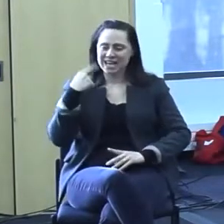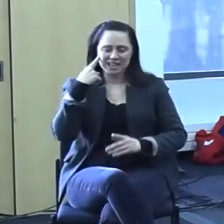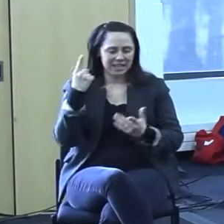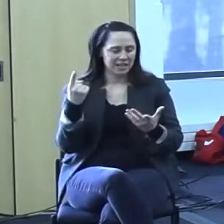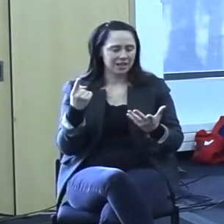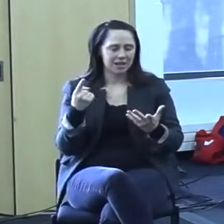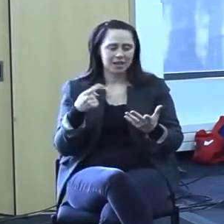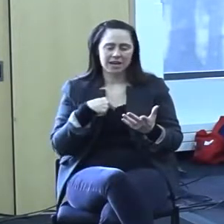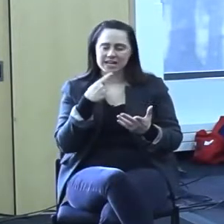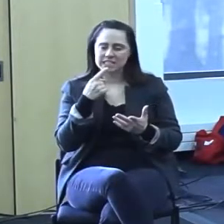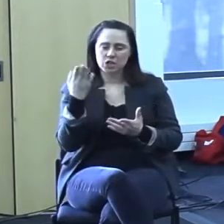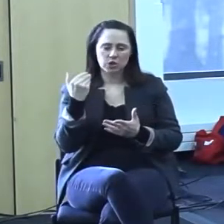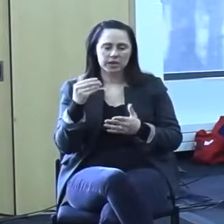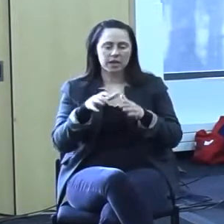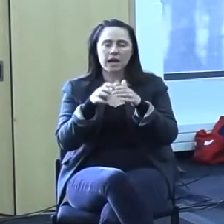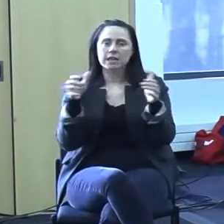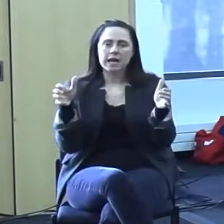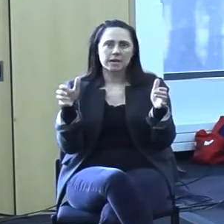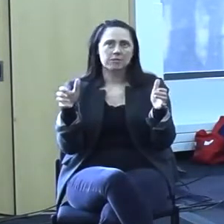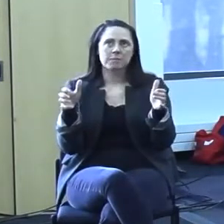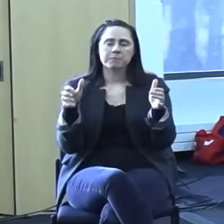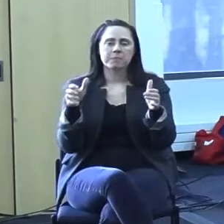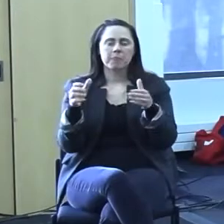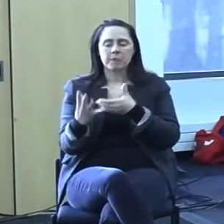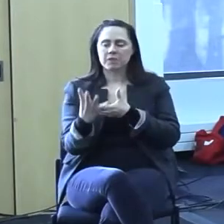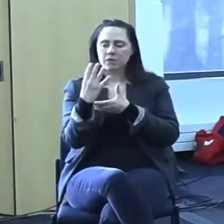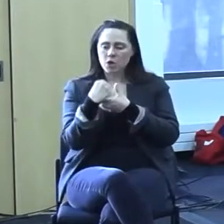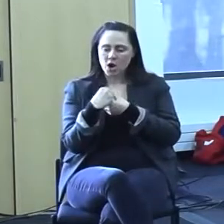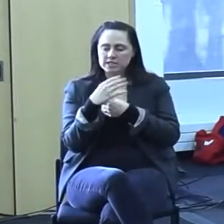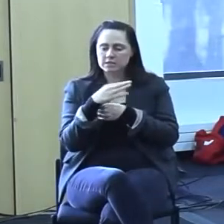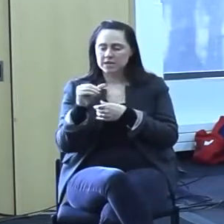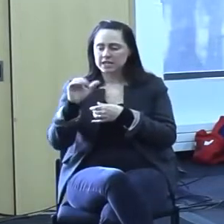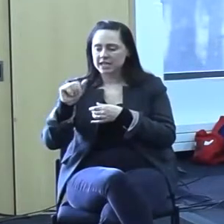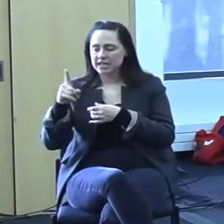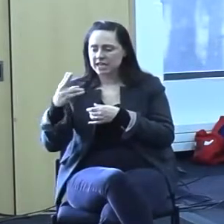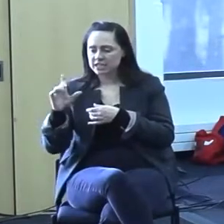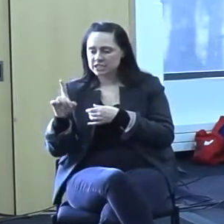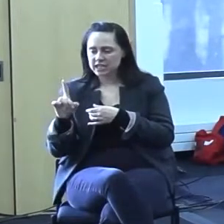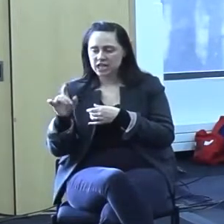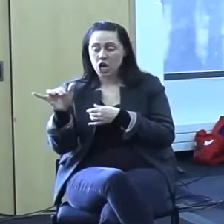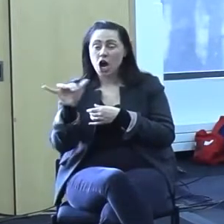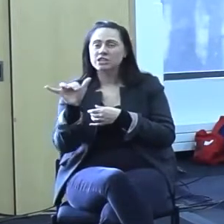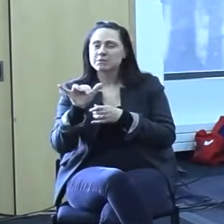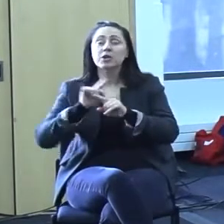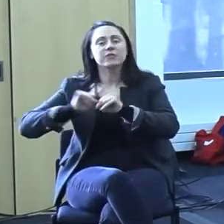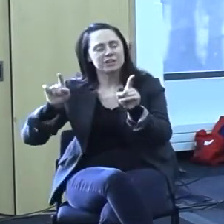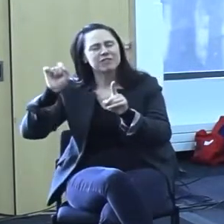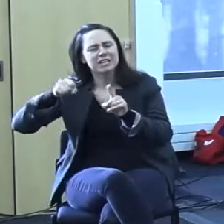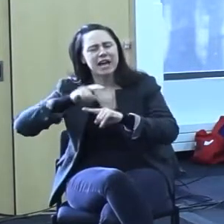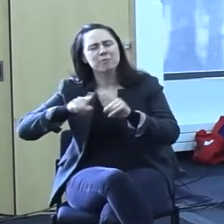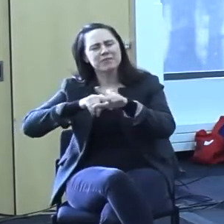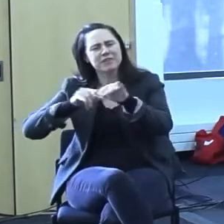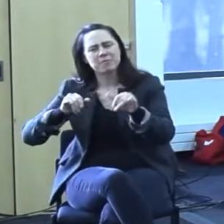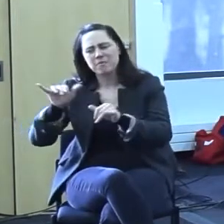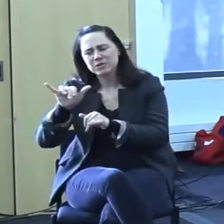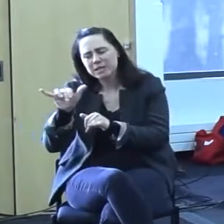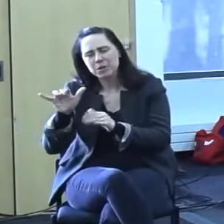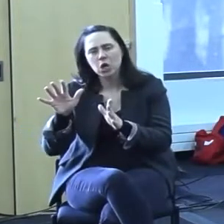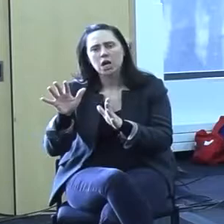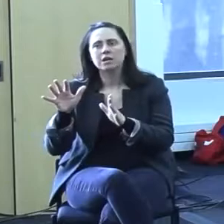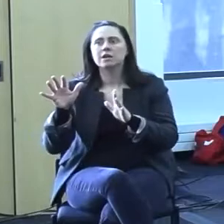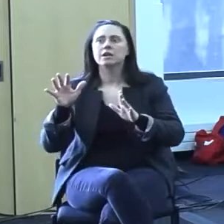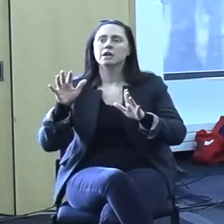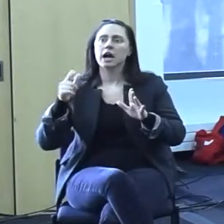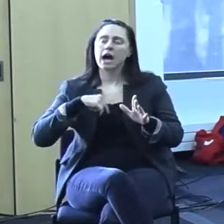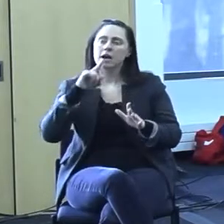well, like I said earlier, like a lot of the autism and ADHD are very similar. I mean, they're different, but they're very similar.